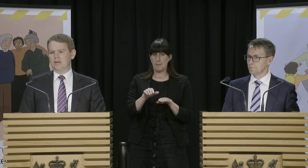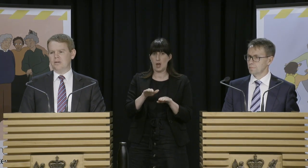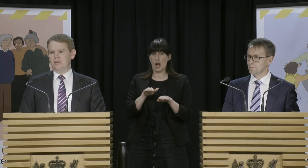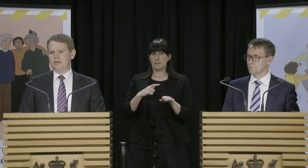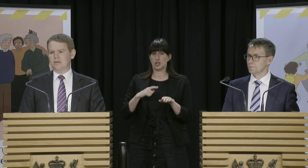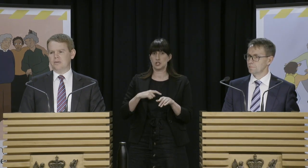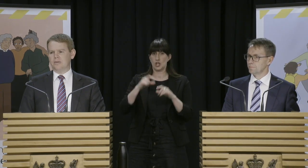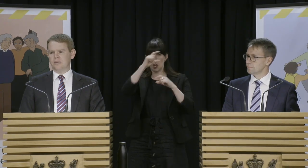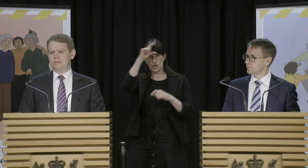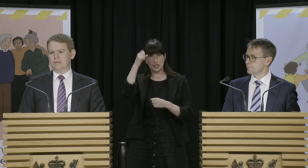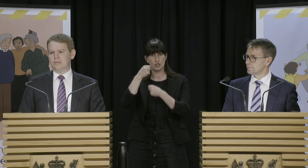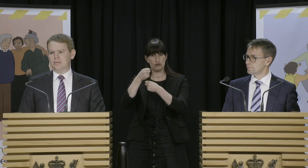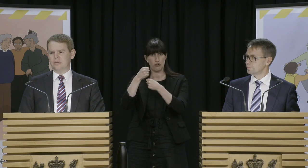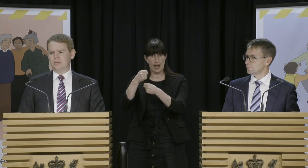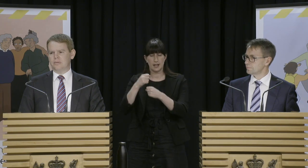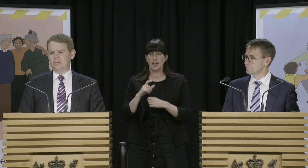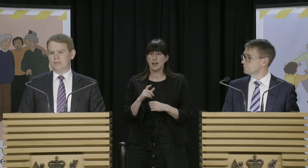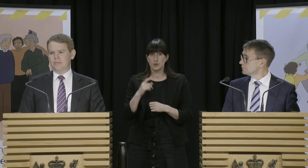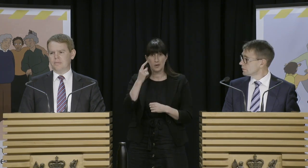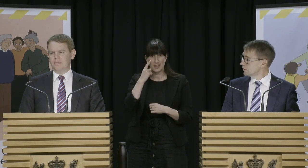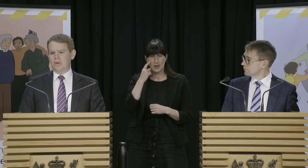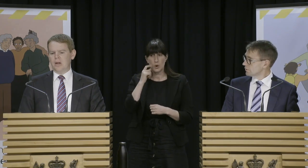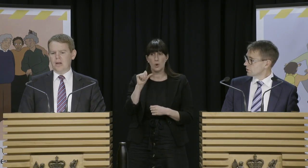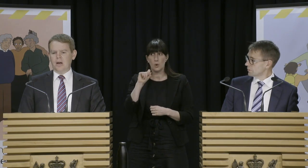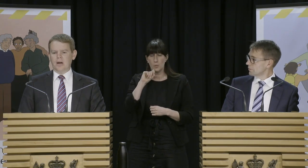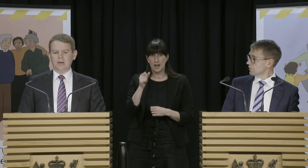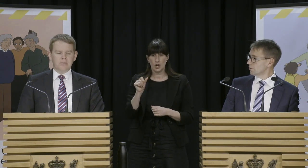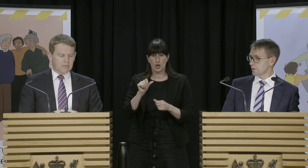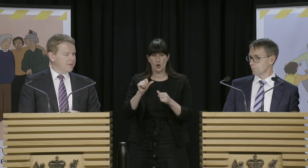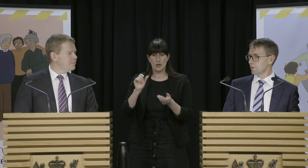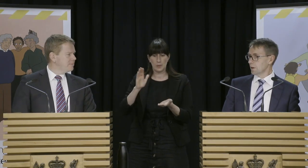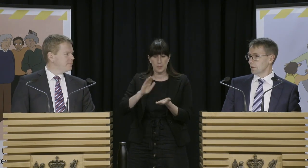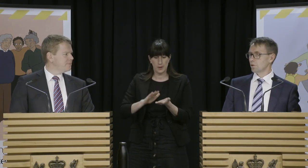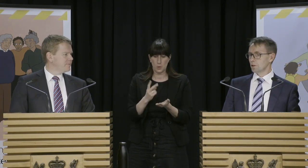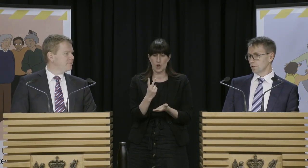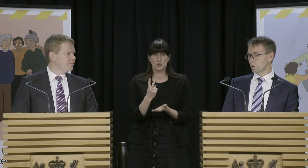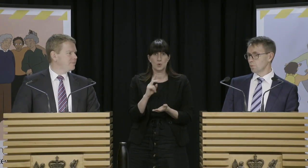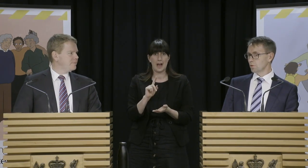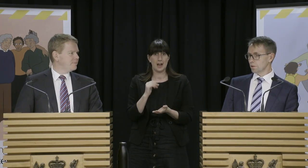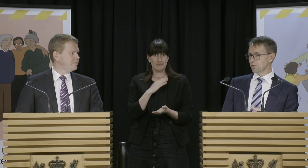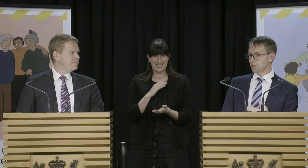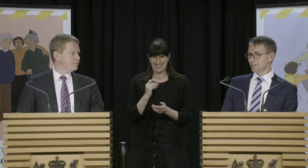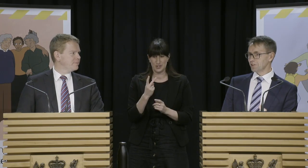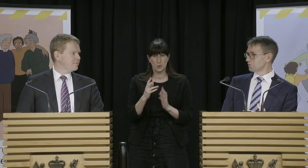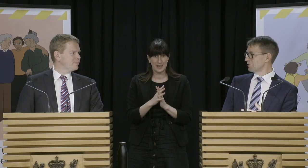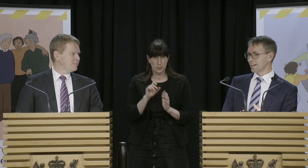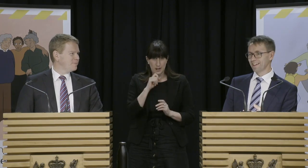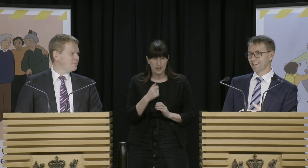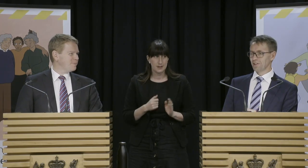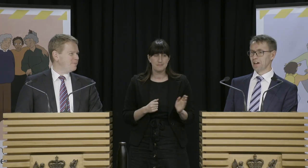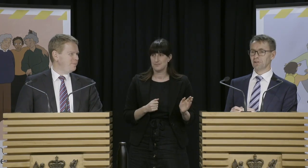Do you really think we're going to get back down to 100 in 2 weeks' time? Can I comment, Minister? Yeah. The reason we will, even at the